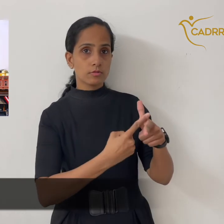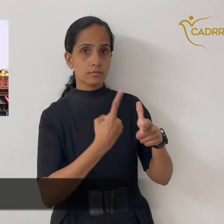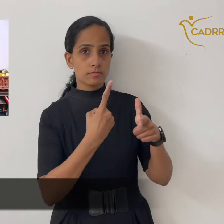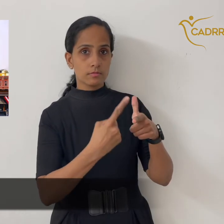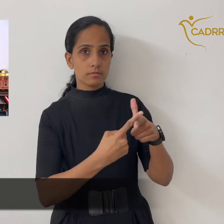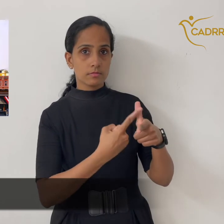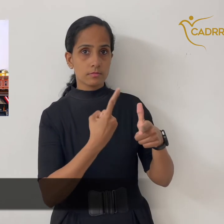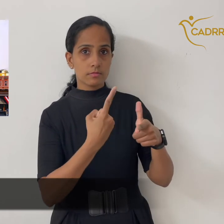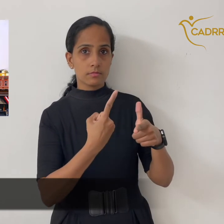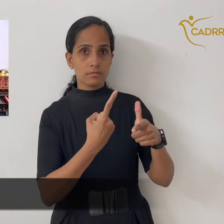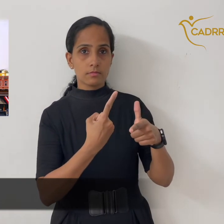Jaipur,